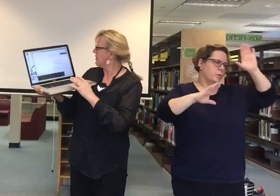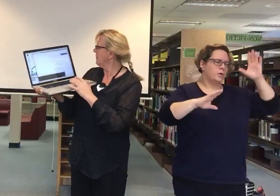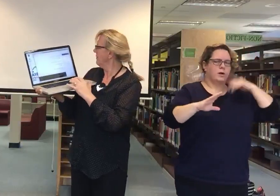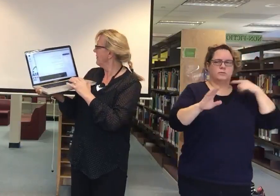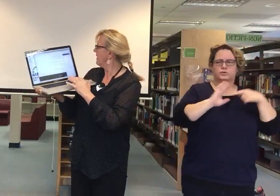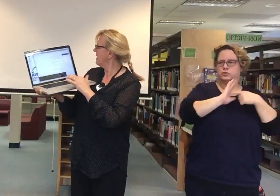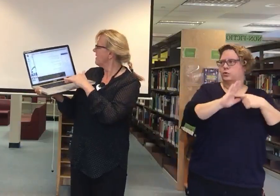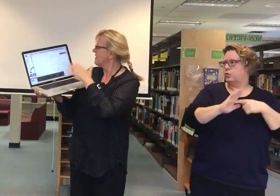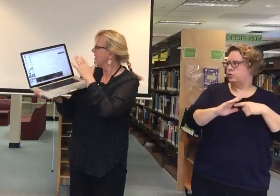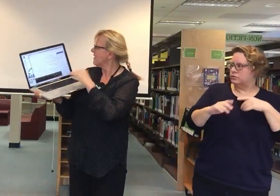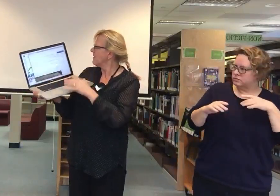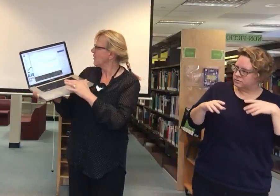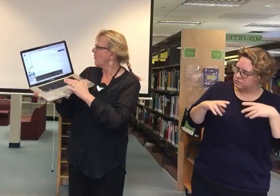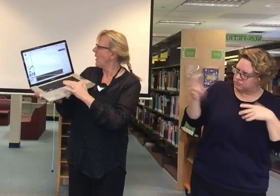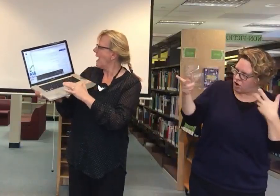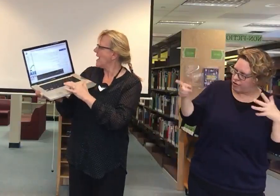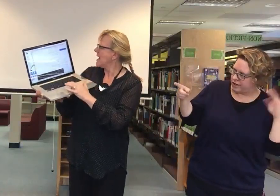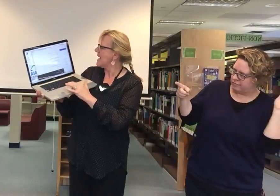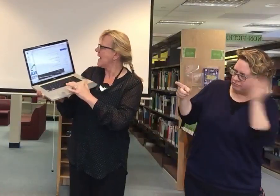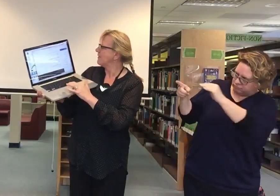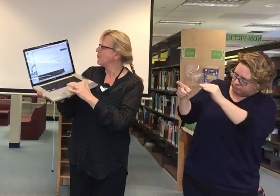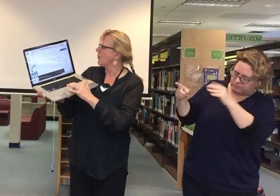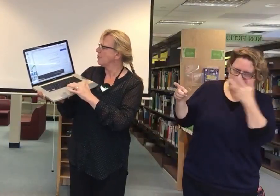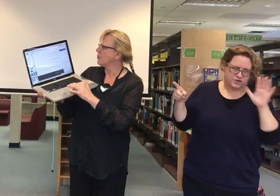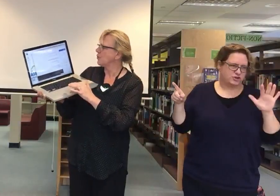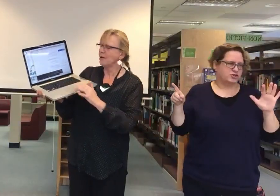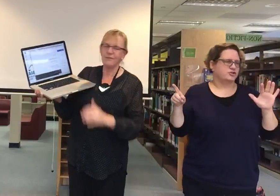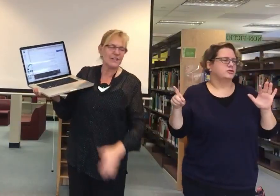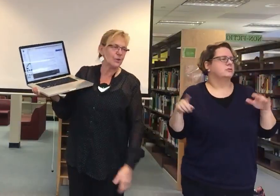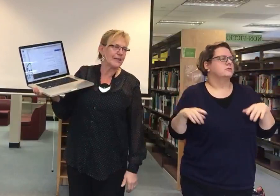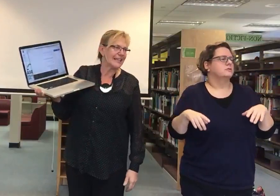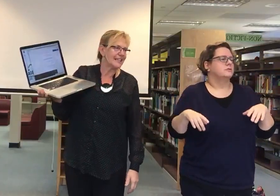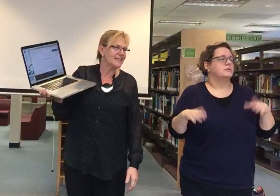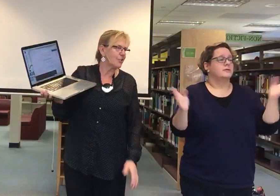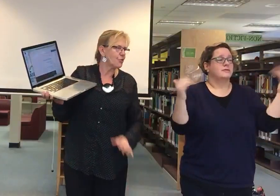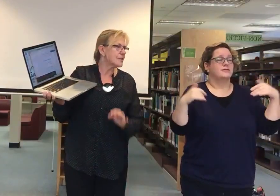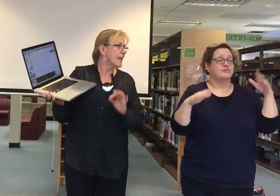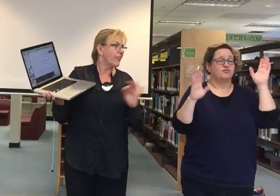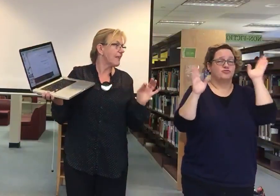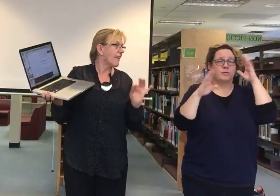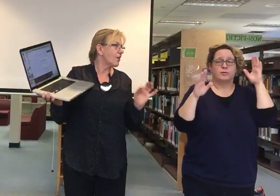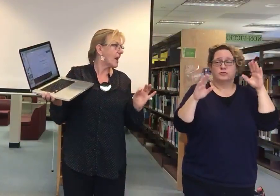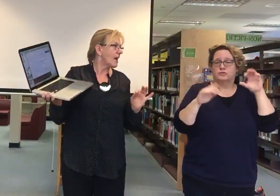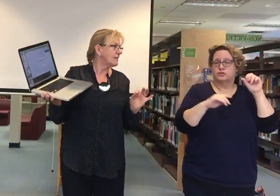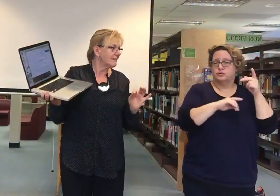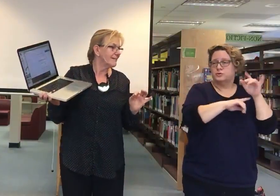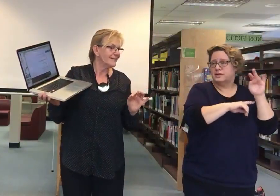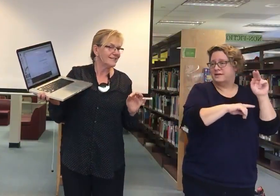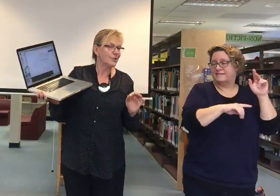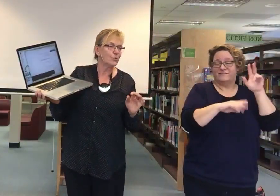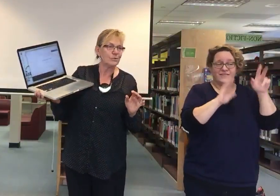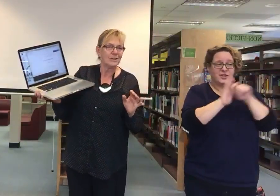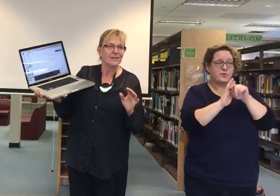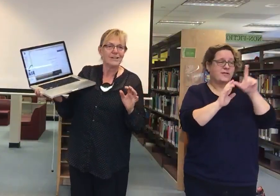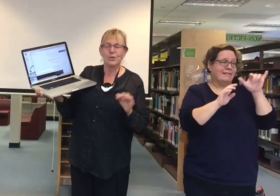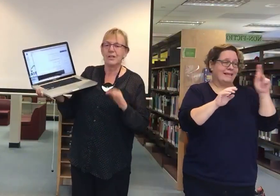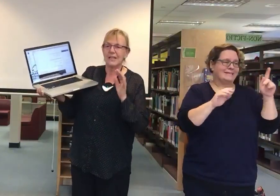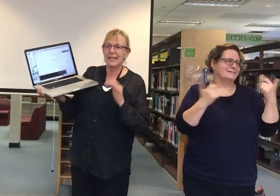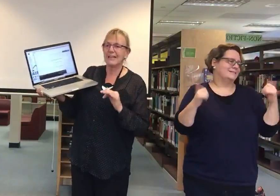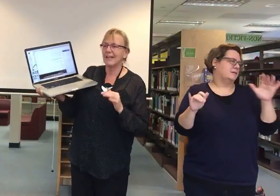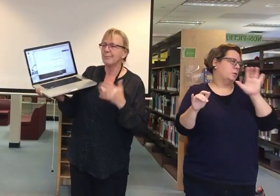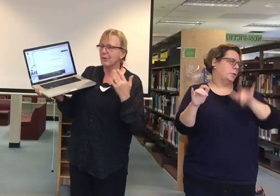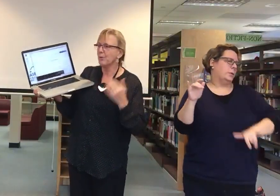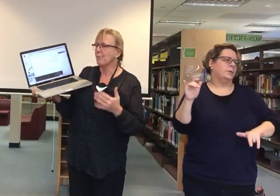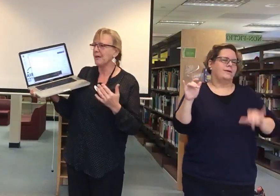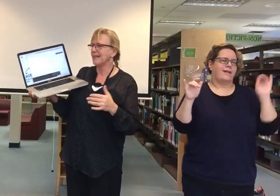up there too. So under troubleshooting video and links, there's nothing there yet. So you